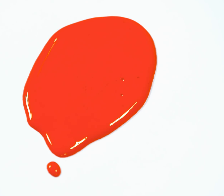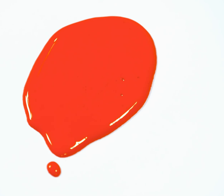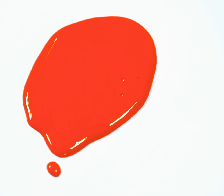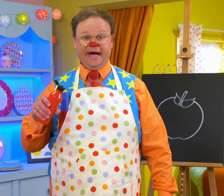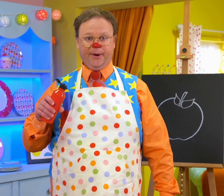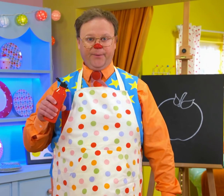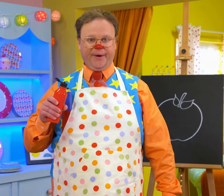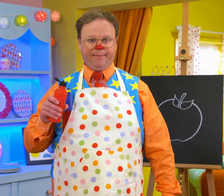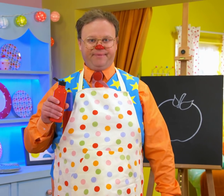Yikes! Whoops.